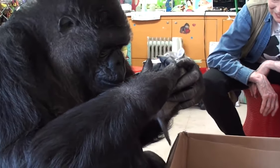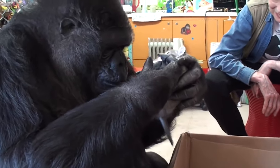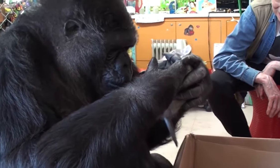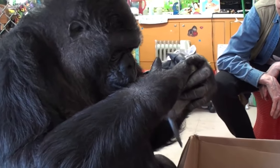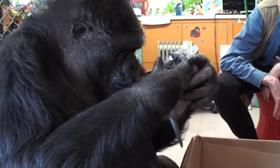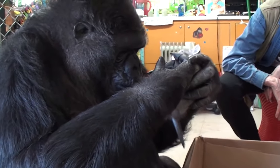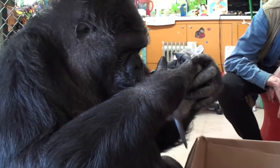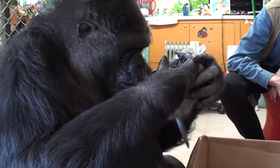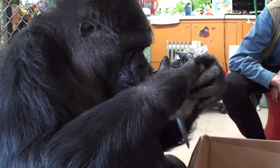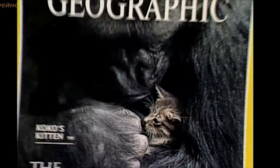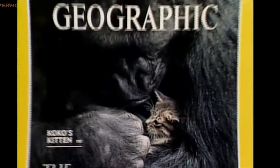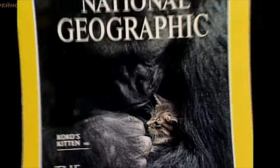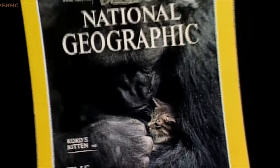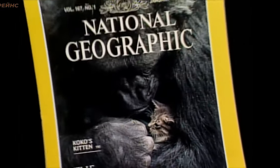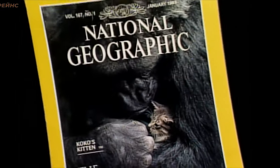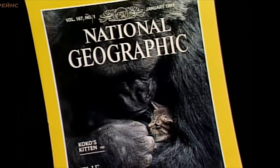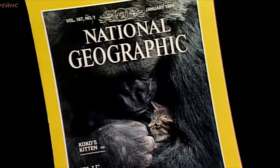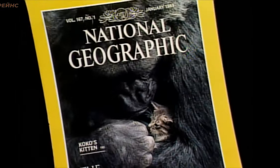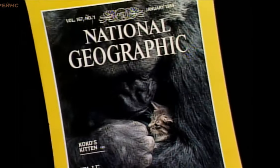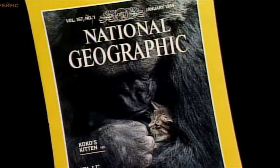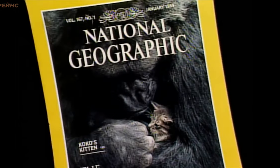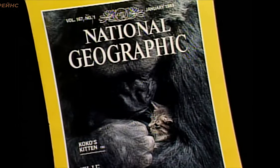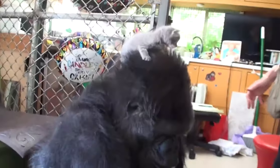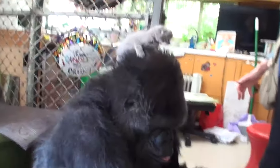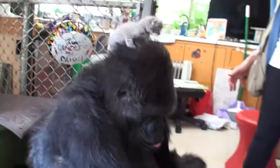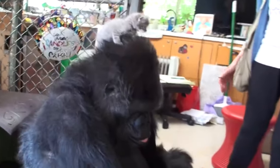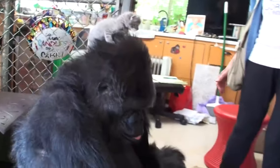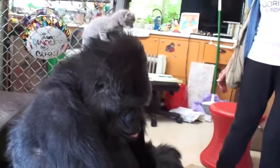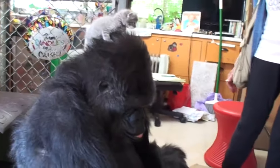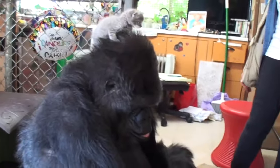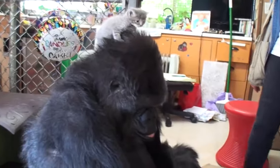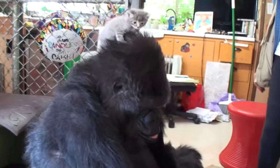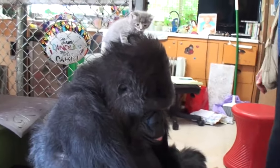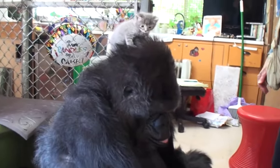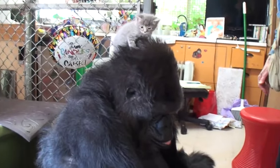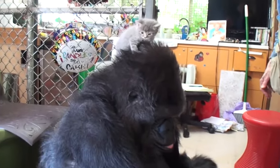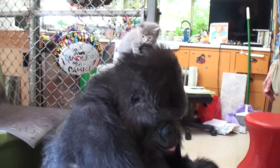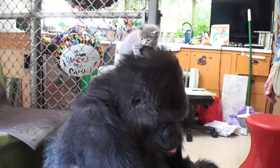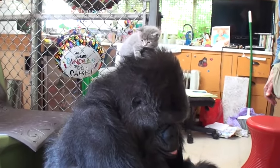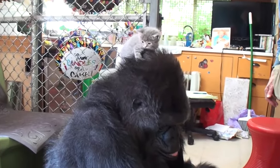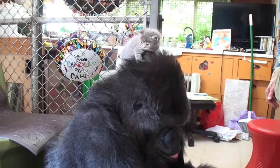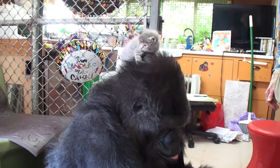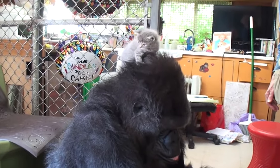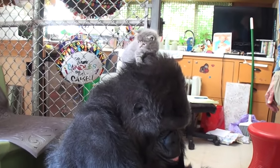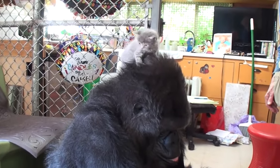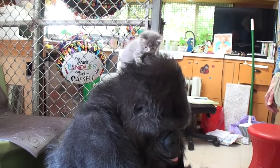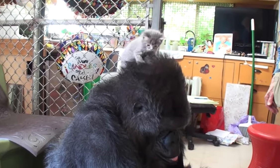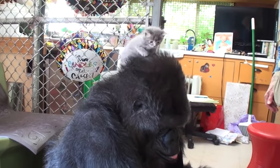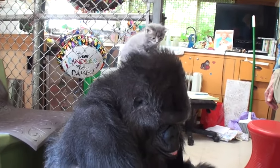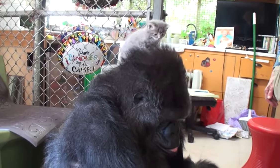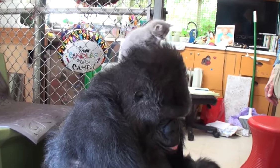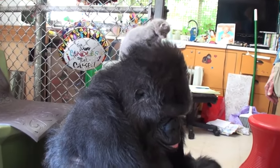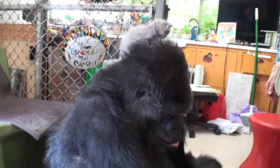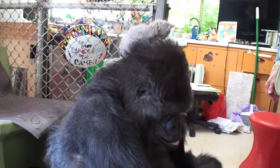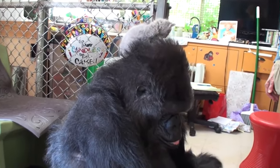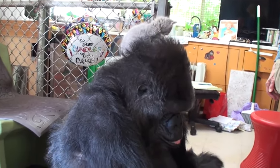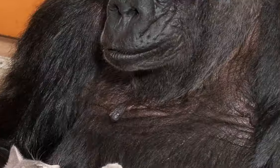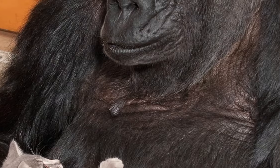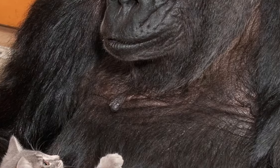decided to keep a tailless gray kitten and named him All Ball. Coco cared for him as if he were her own offspring, carrying him on her back